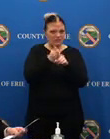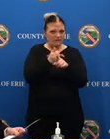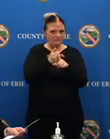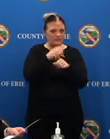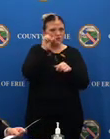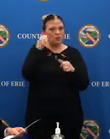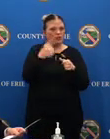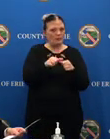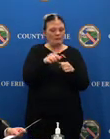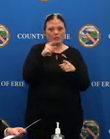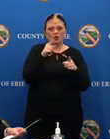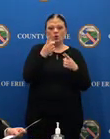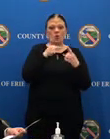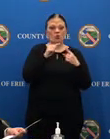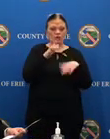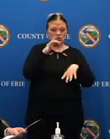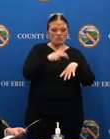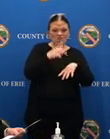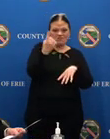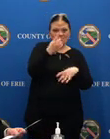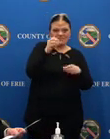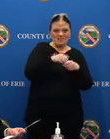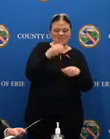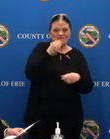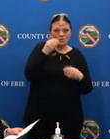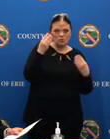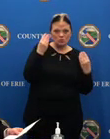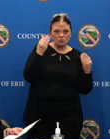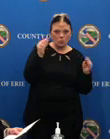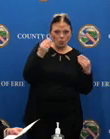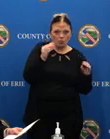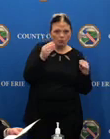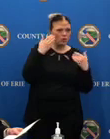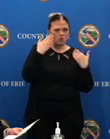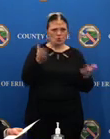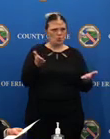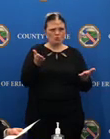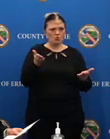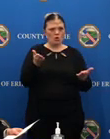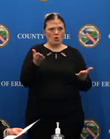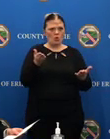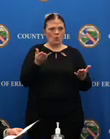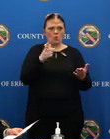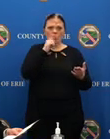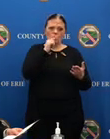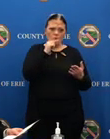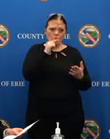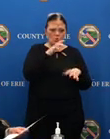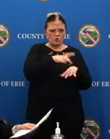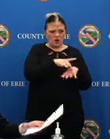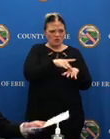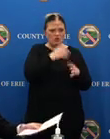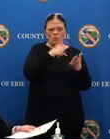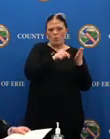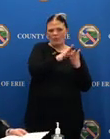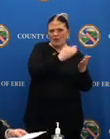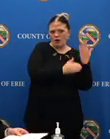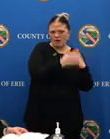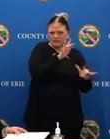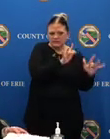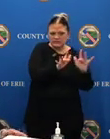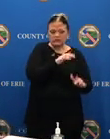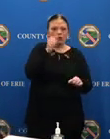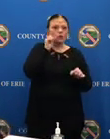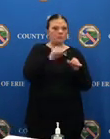that when you touch something in the grocery store, you don't know what was on the hands of the last person that touched it. Remember, somebody stocks